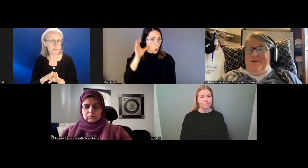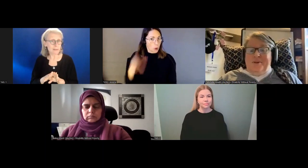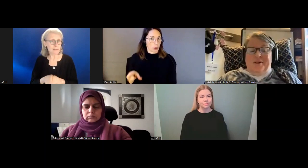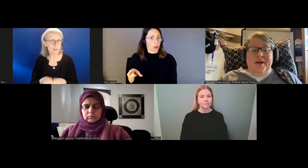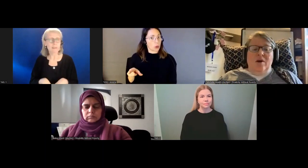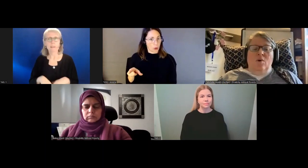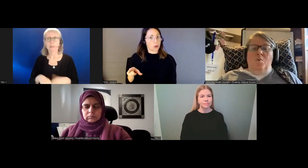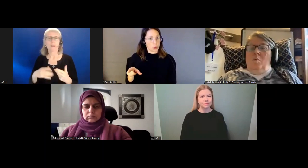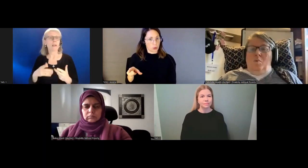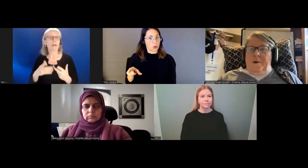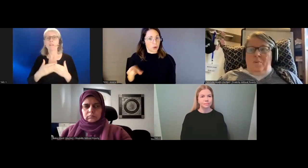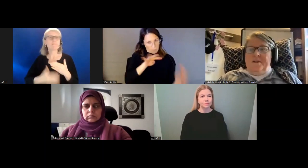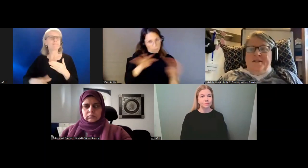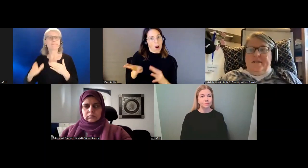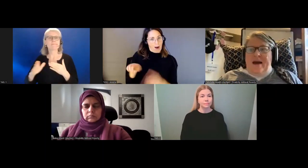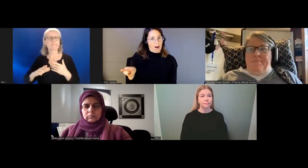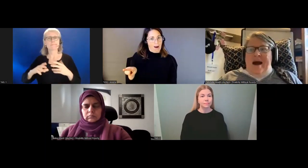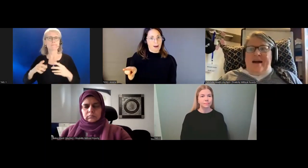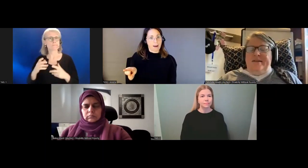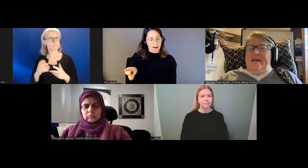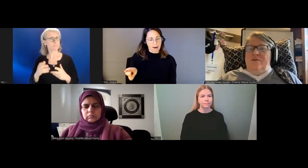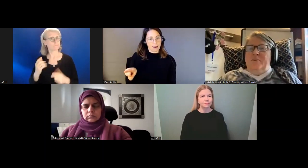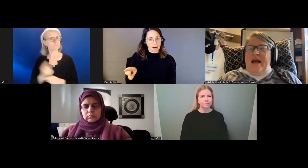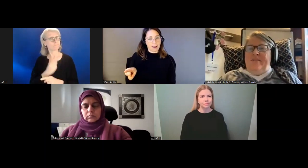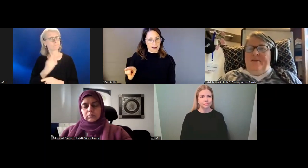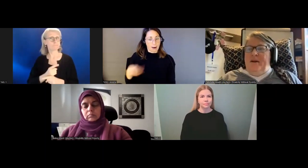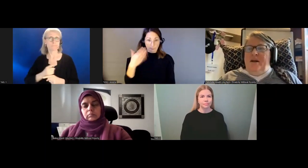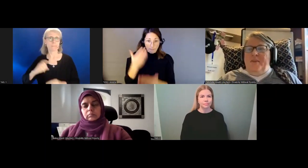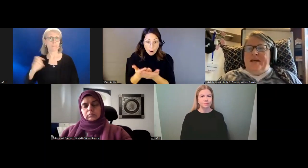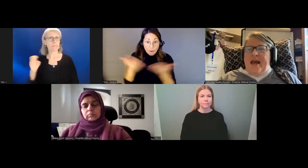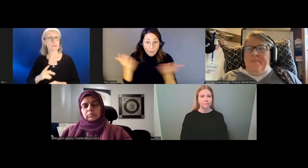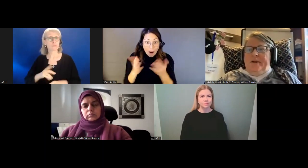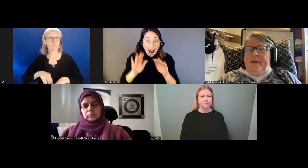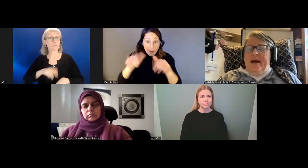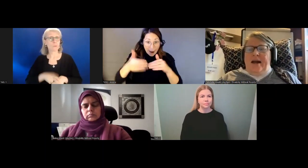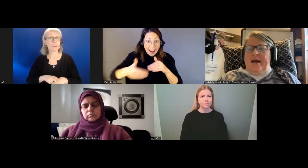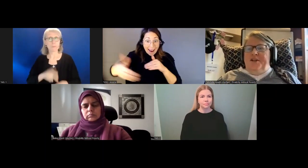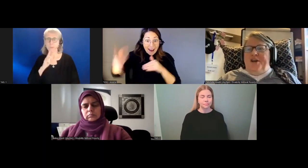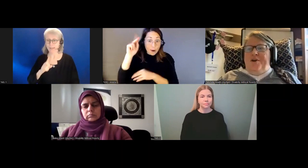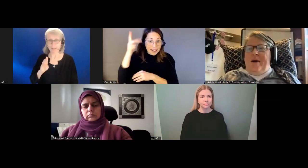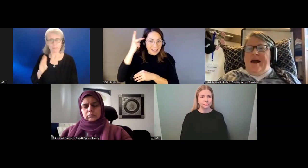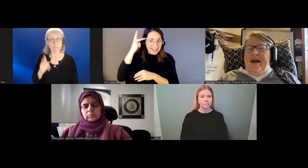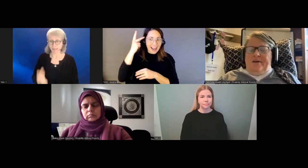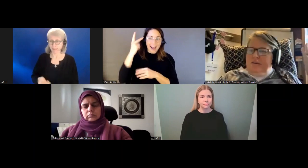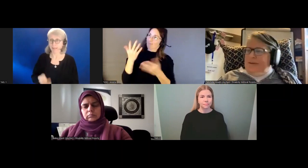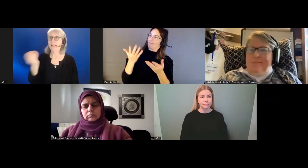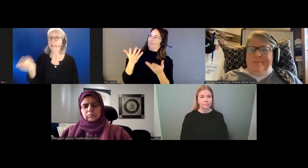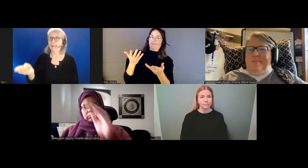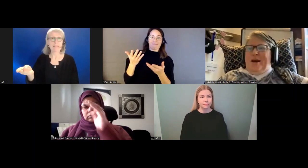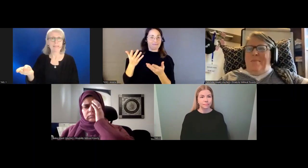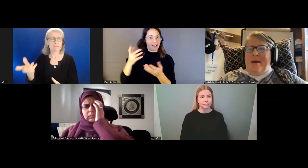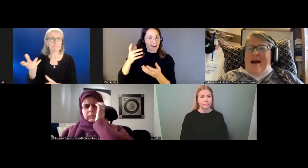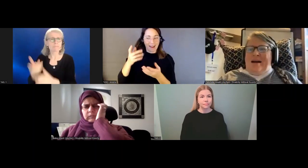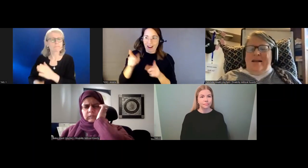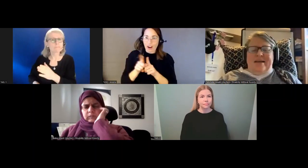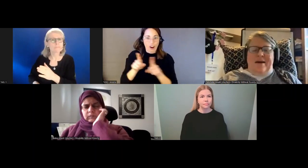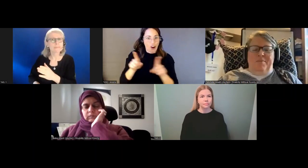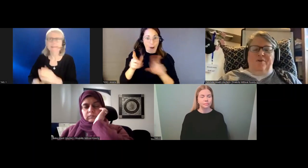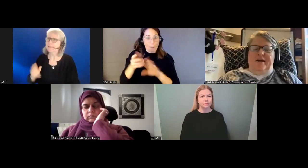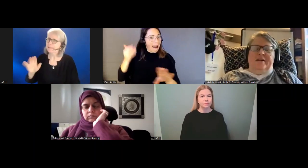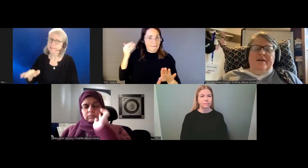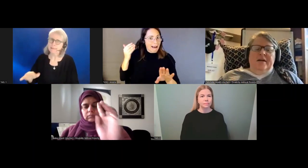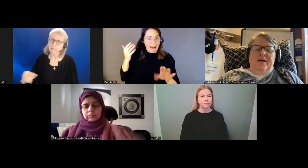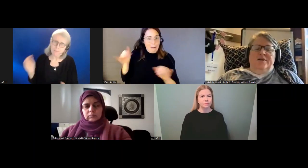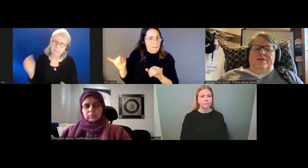as usual, we wanted to get back to this. We'd had the bill on the table and it had gone away. Like, bring it back, let's